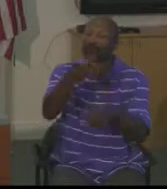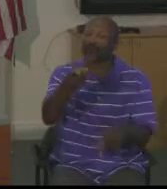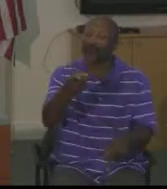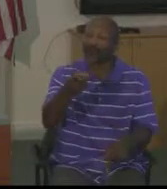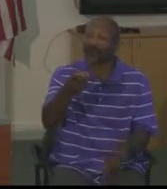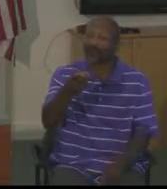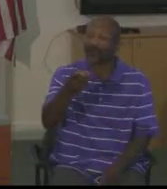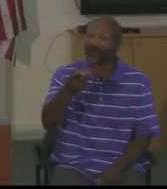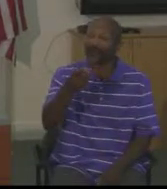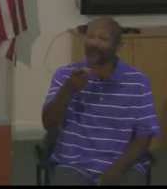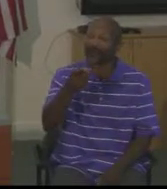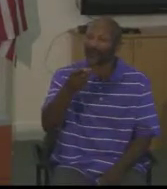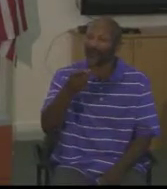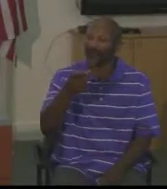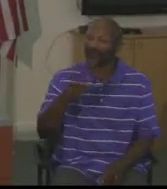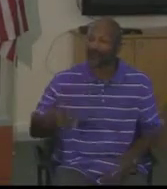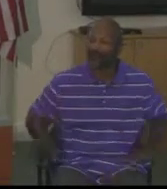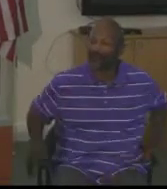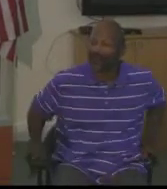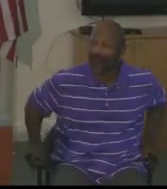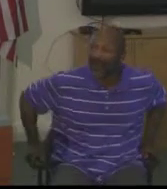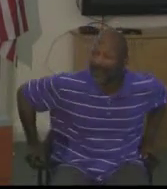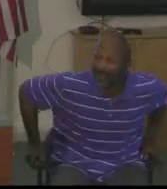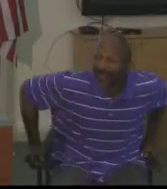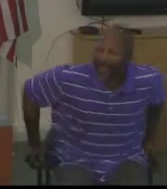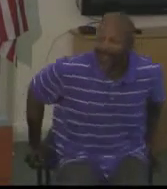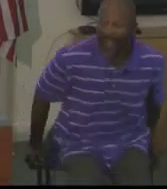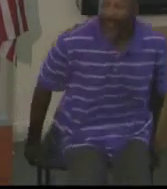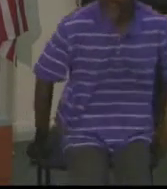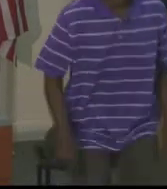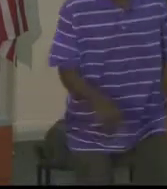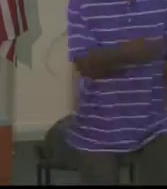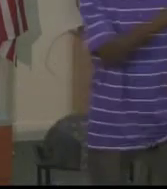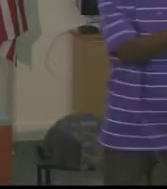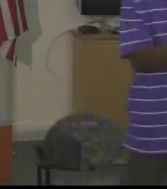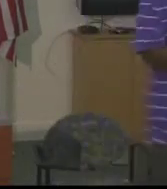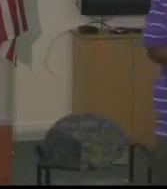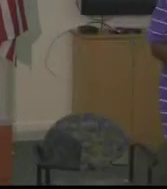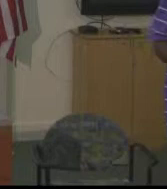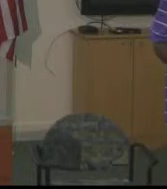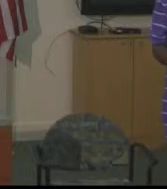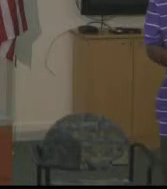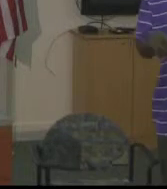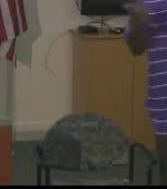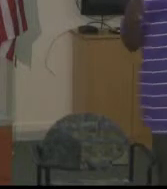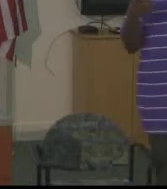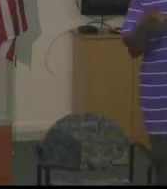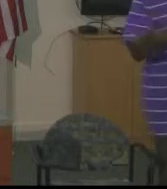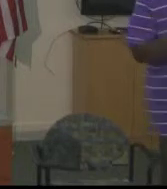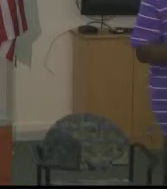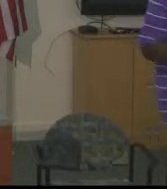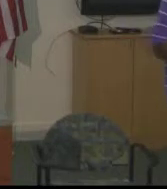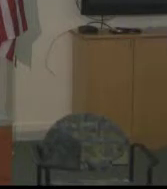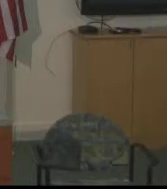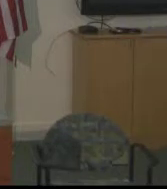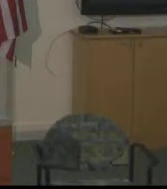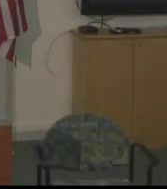How did you guys do? How well did you guys do? The Douglas Adams movie used to explain it to